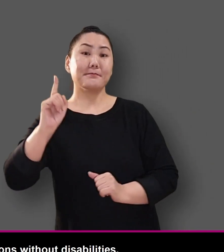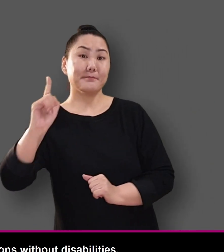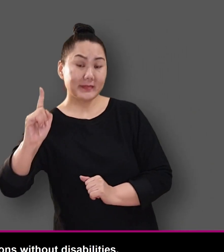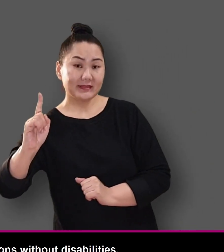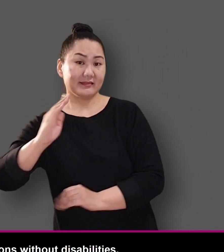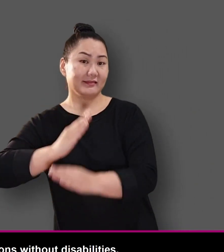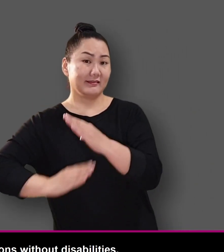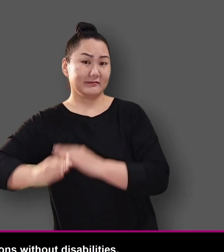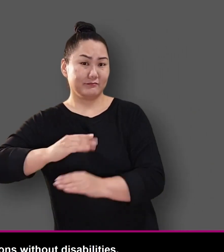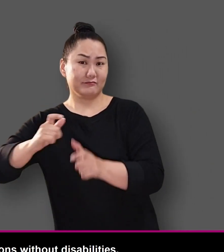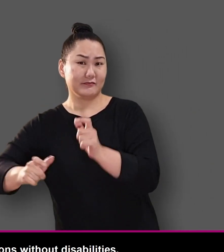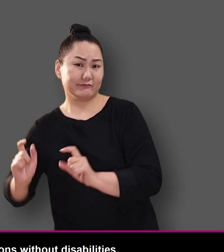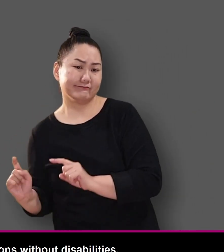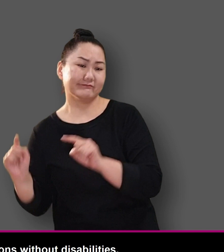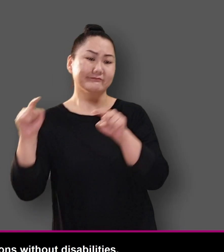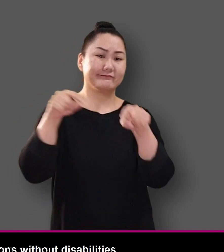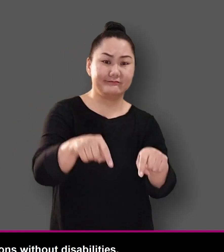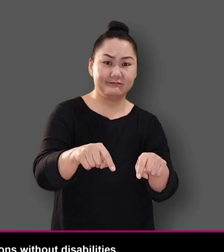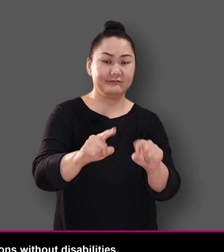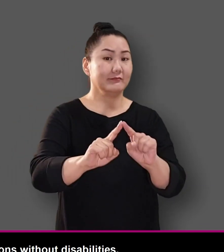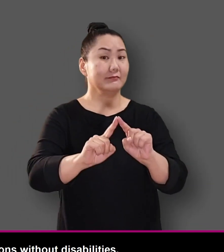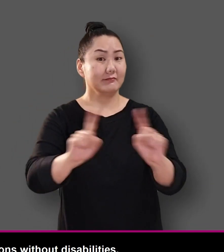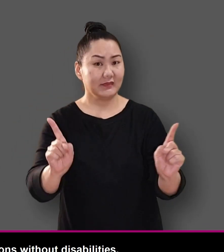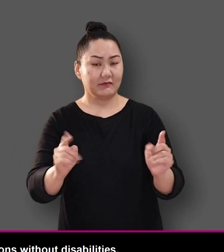Compared to persons without disabilities,